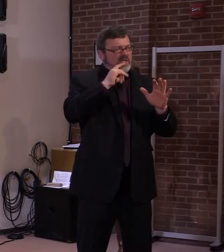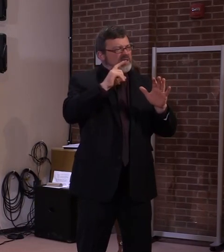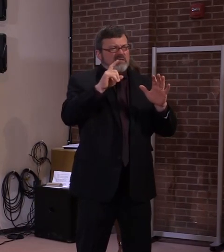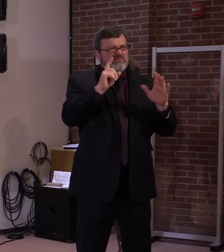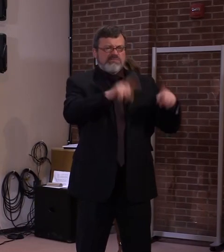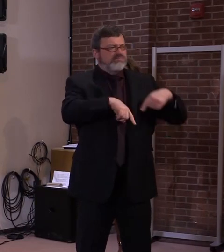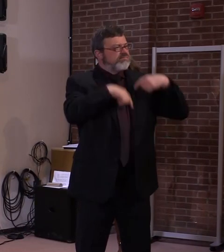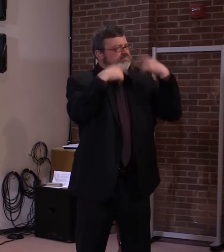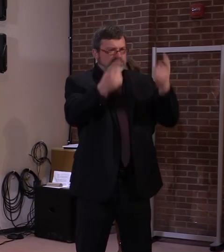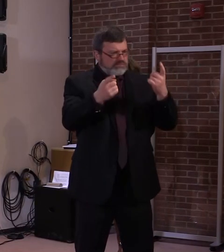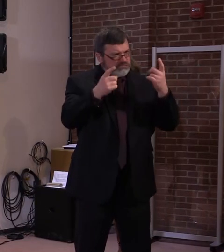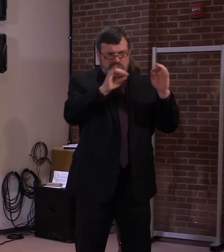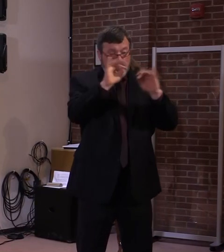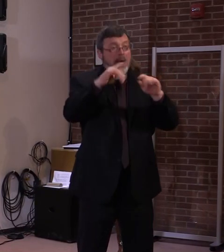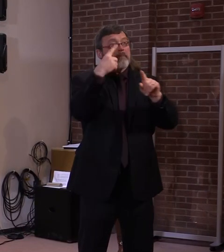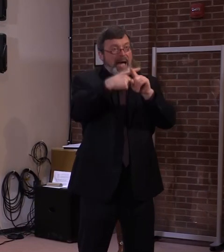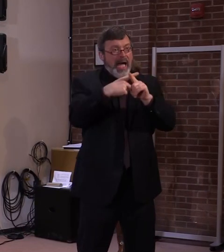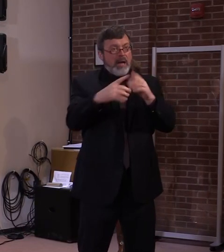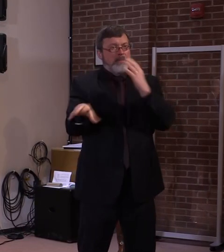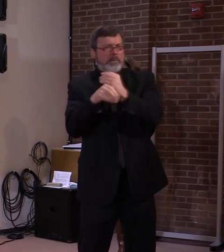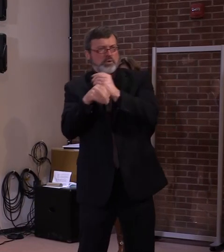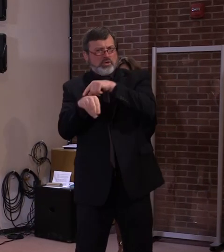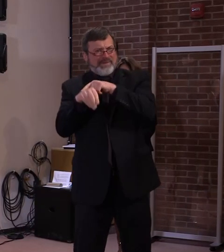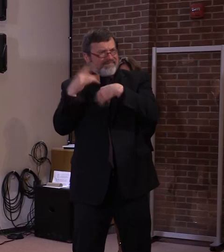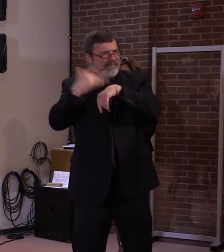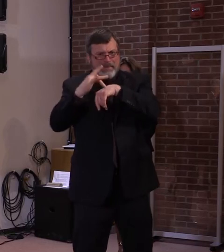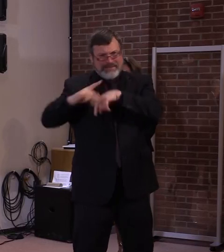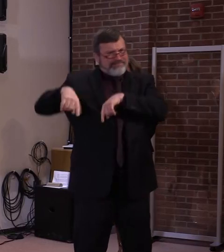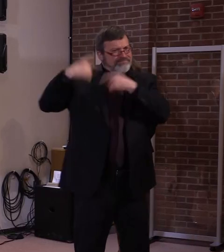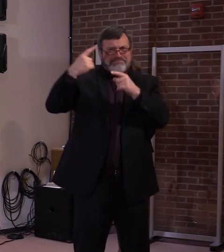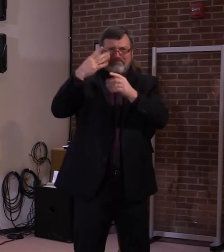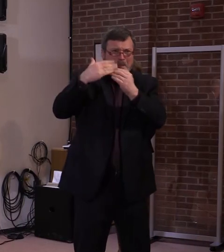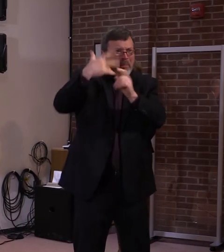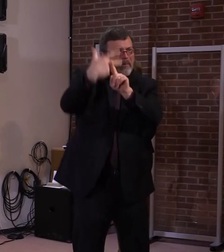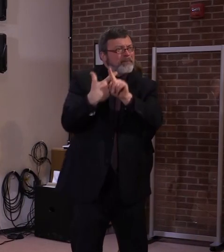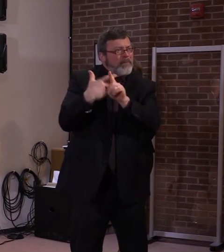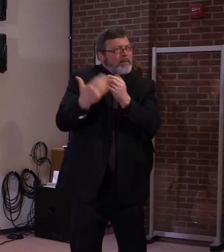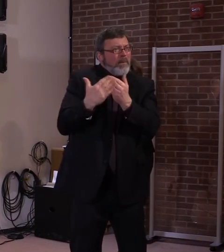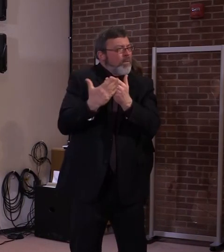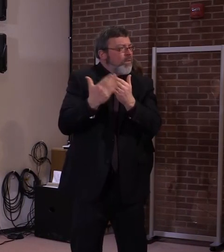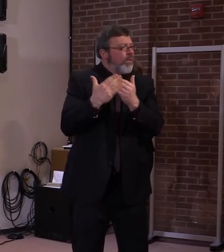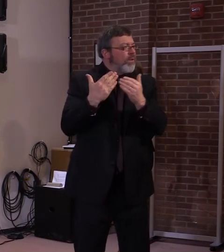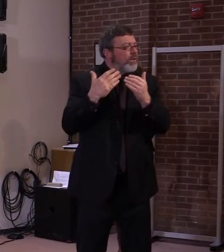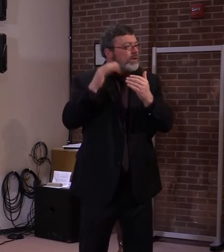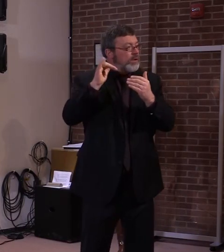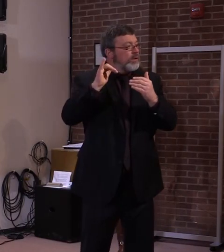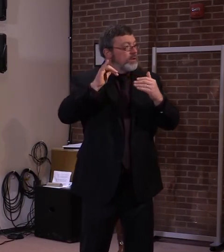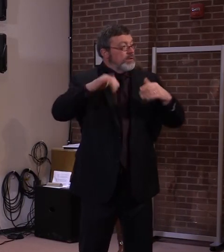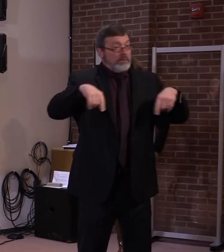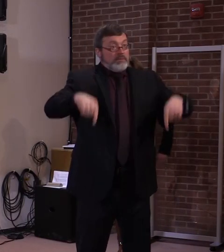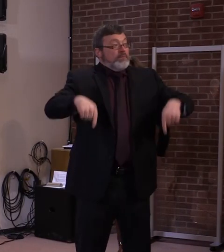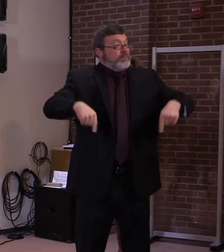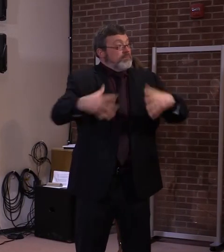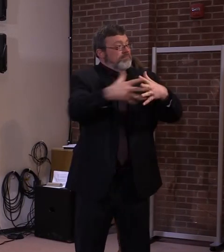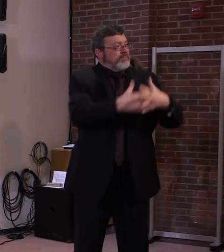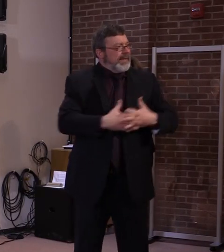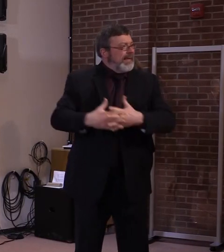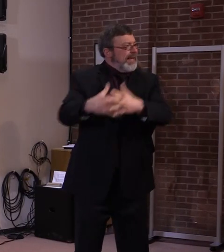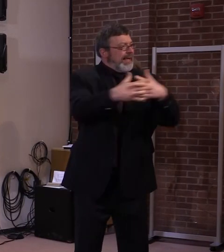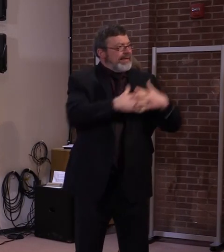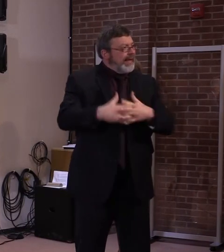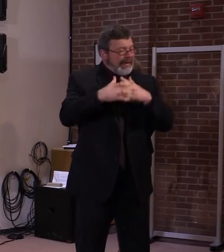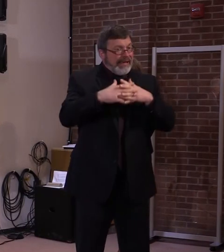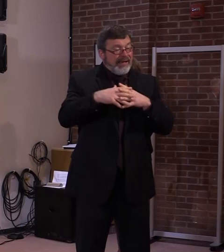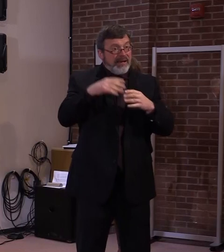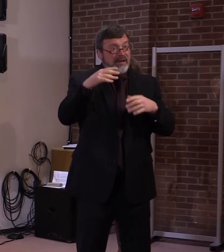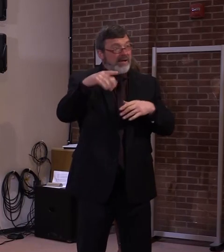U.S., almost 70% of adults have yet to get their boosters. As Dr. Levine has said, if you haven't been vaccinated and gotten your